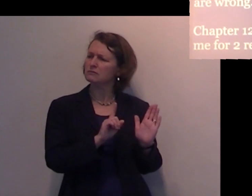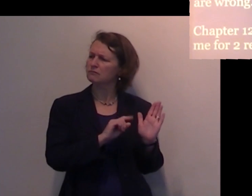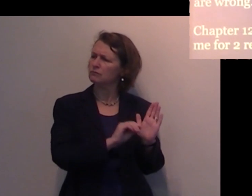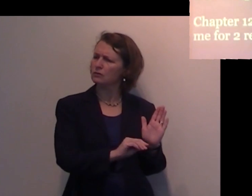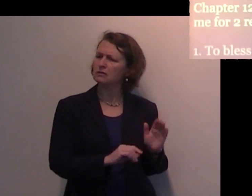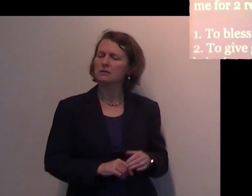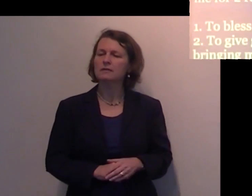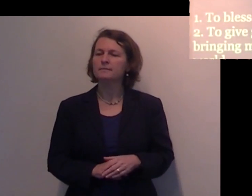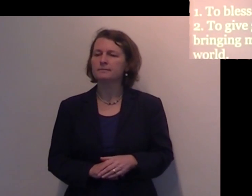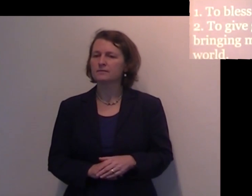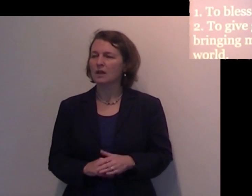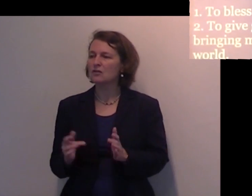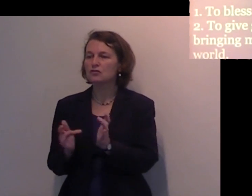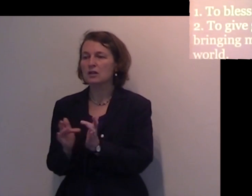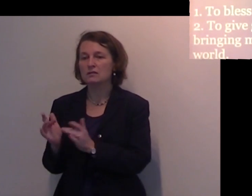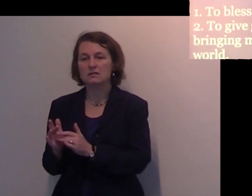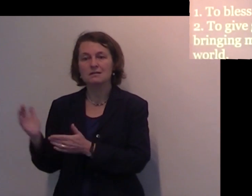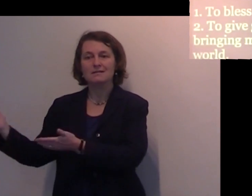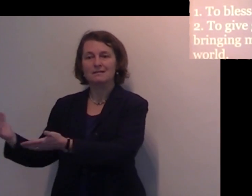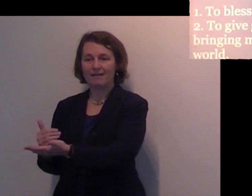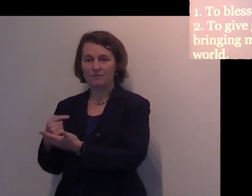Jesus saved me for two reasons.